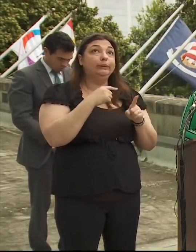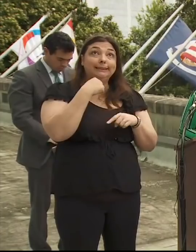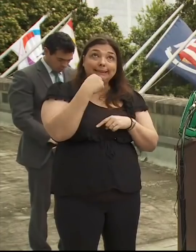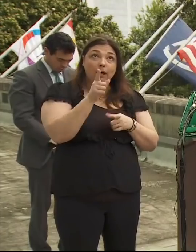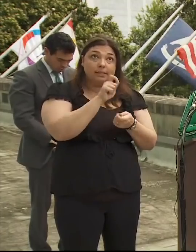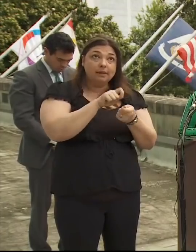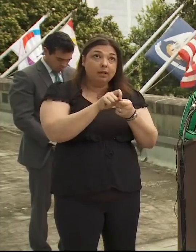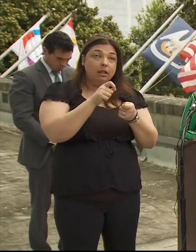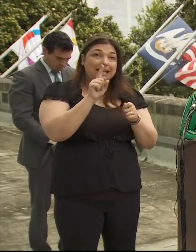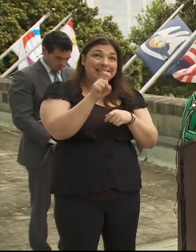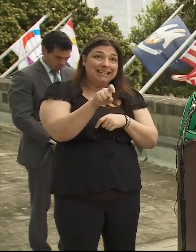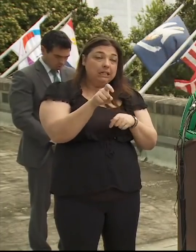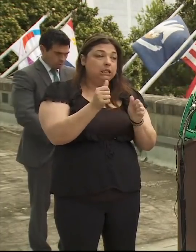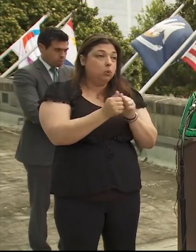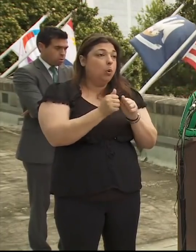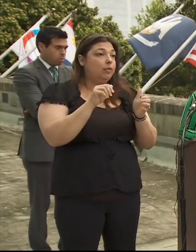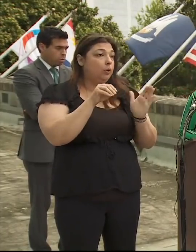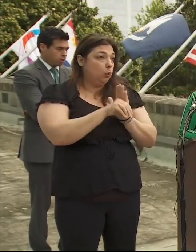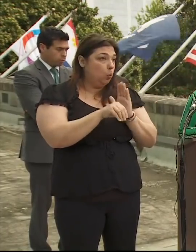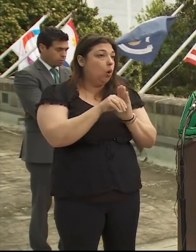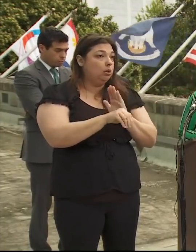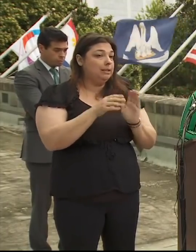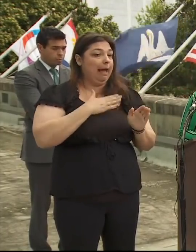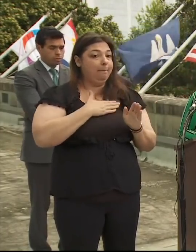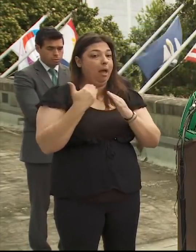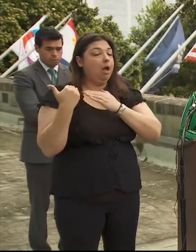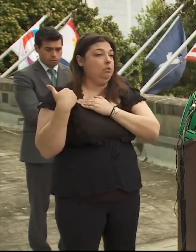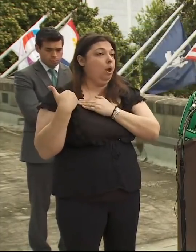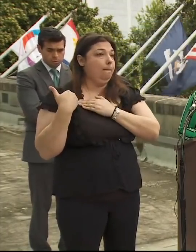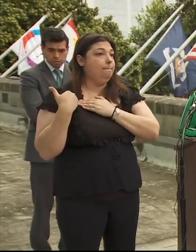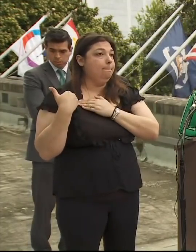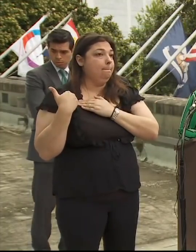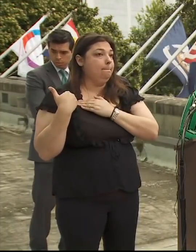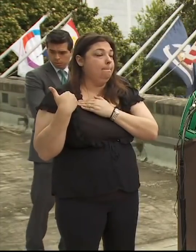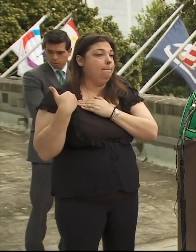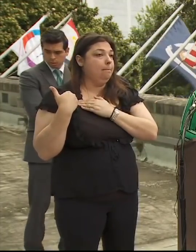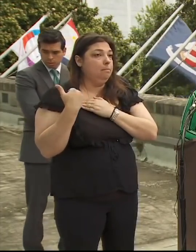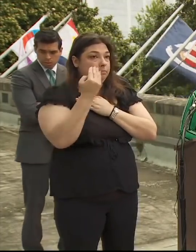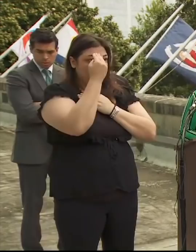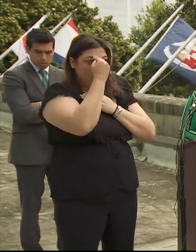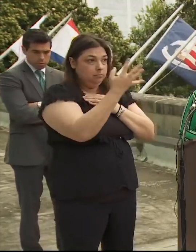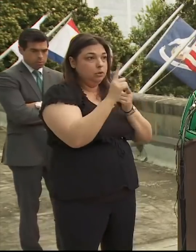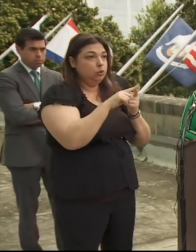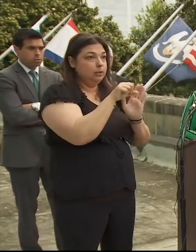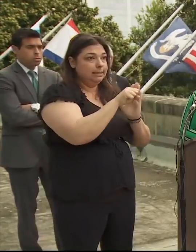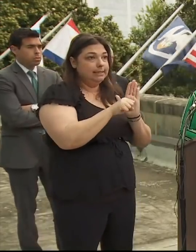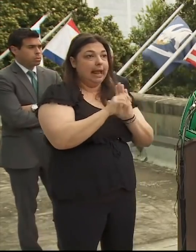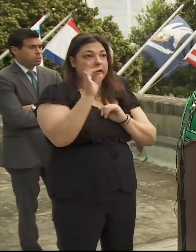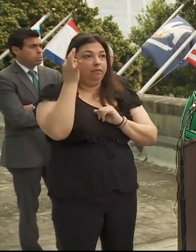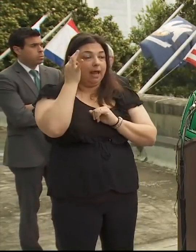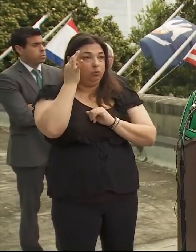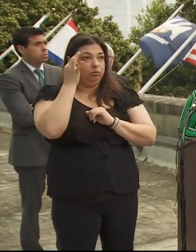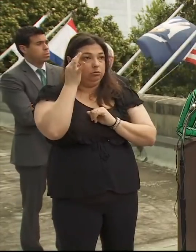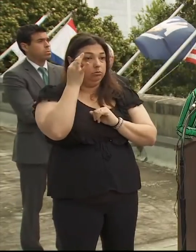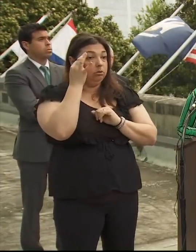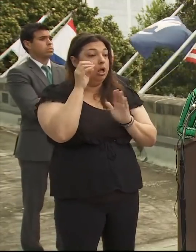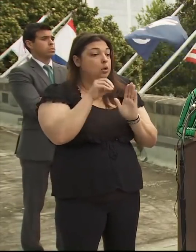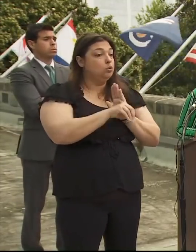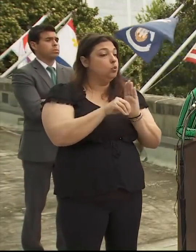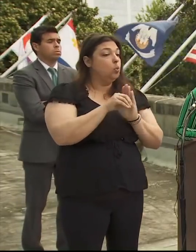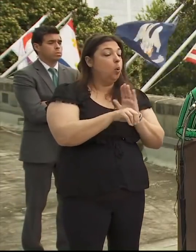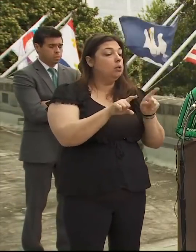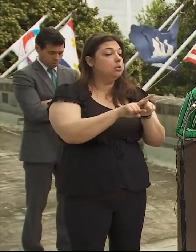needs of the city of New Orleans, which is our job, which is my job, to our state and federal partners. The city of New Orleans